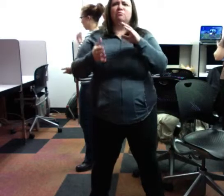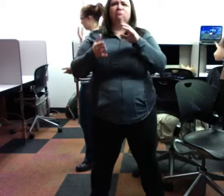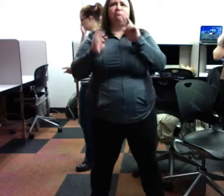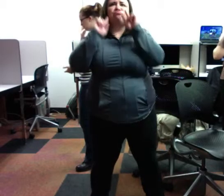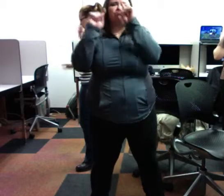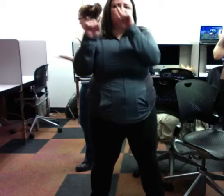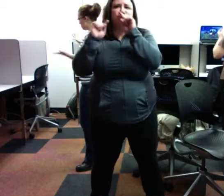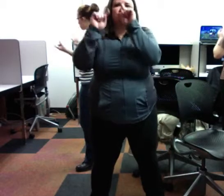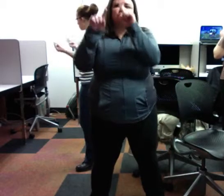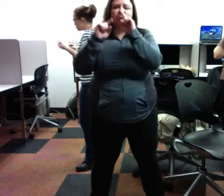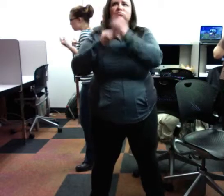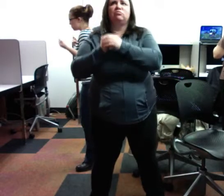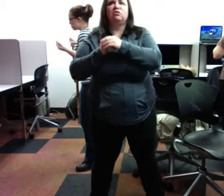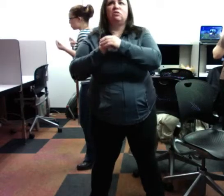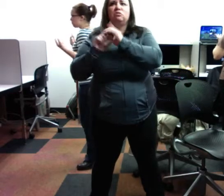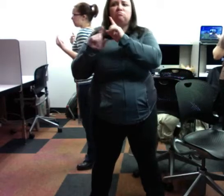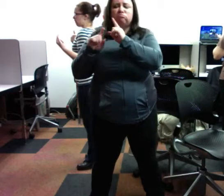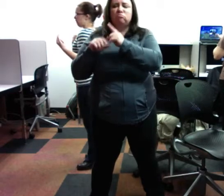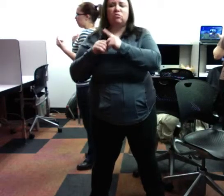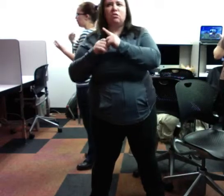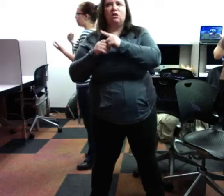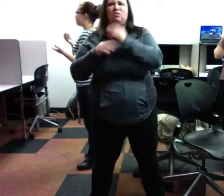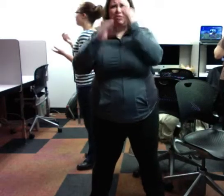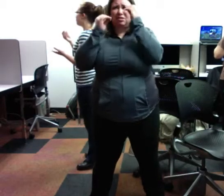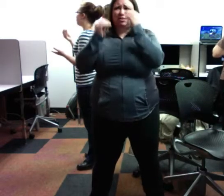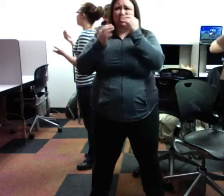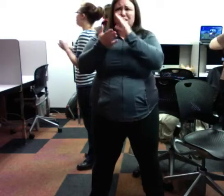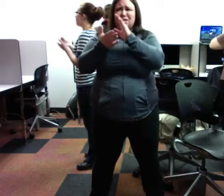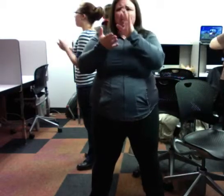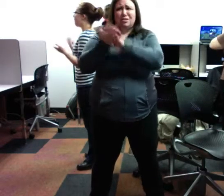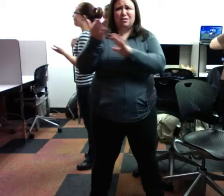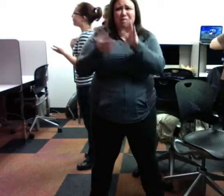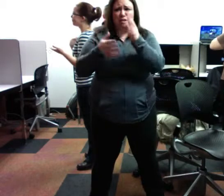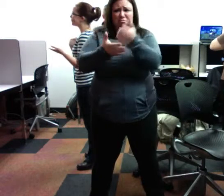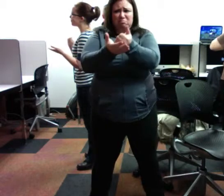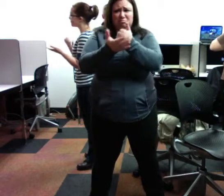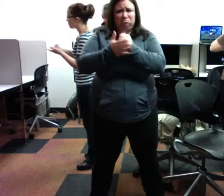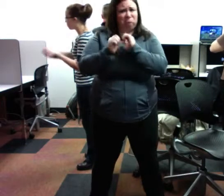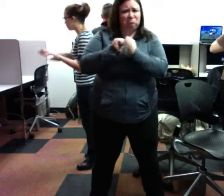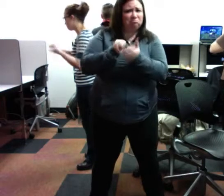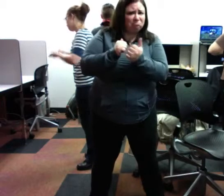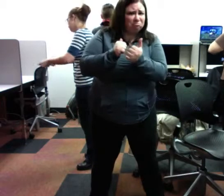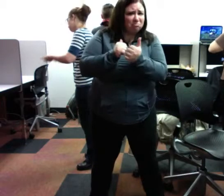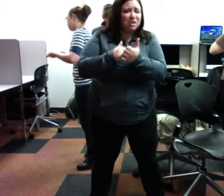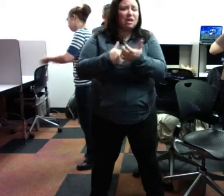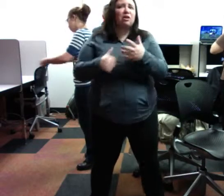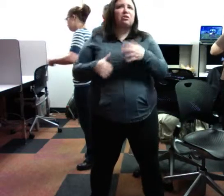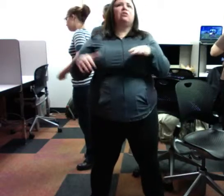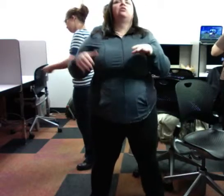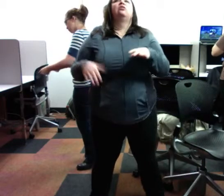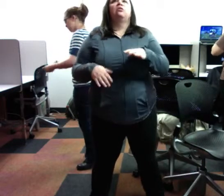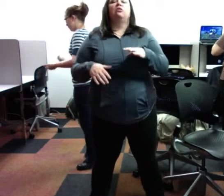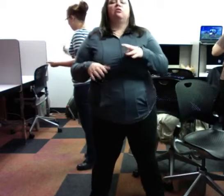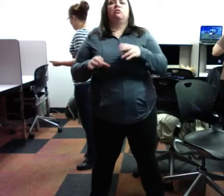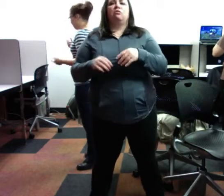here I was, spending all of the money my parents had saved their entire life. So I decided to drop out and trust